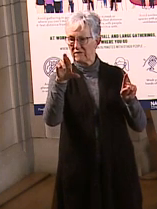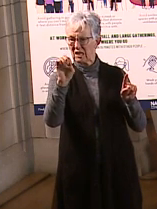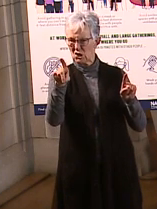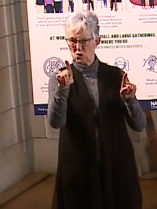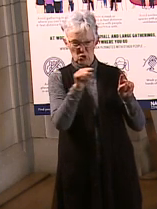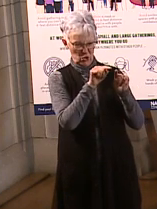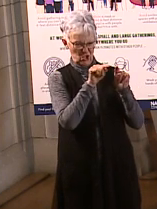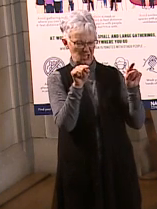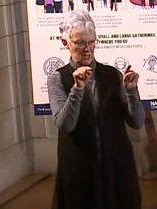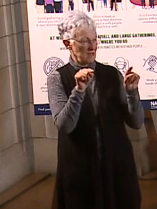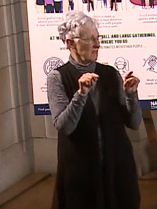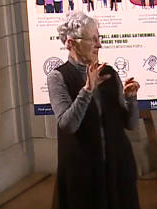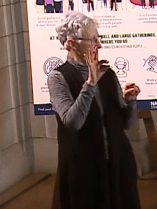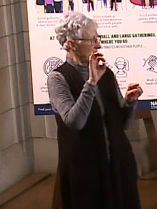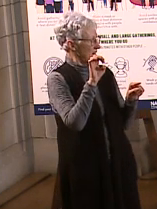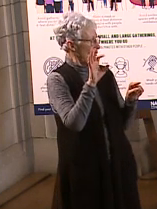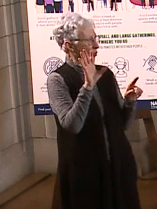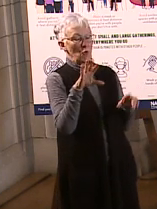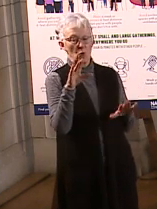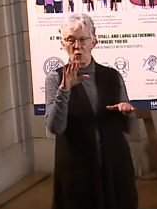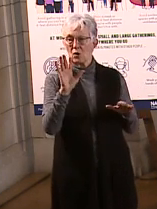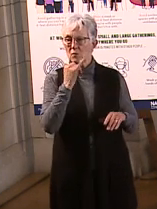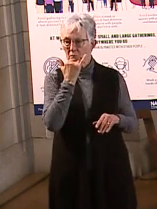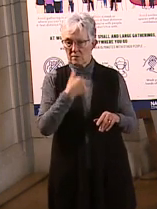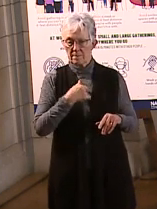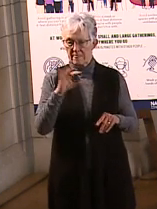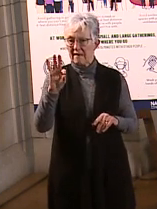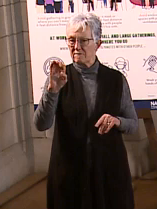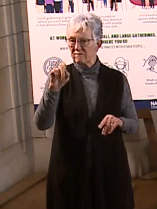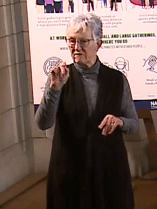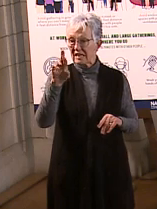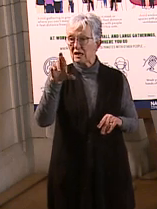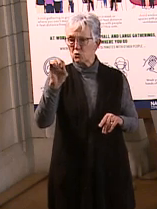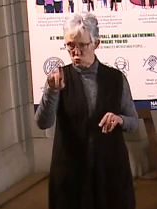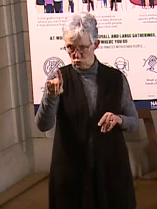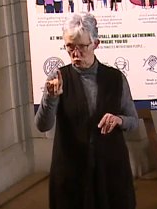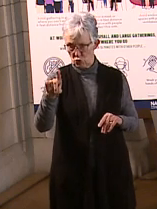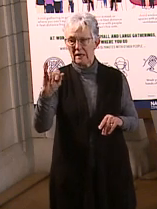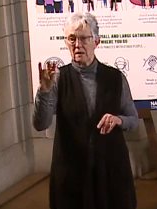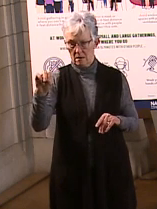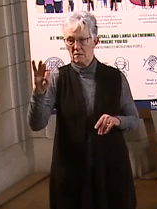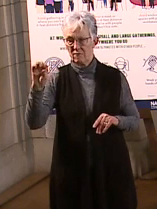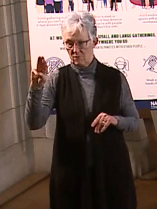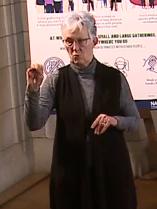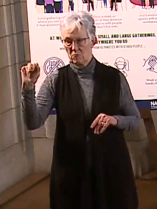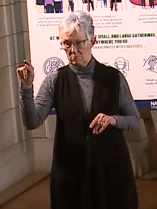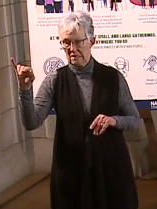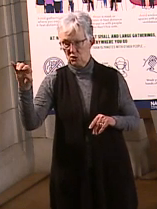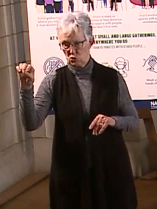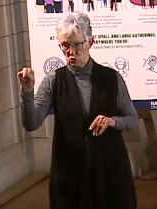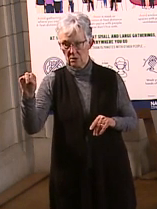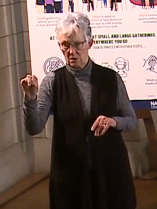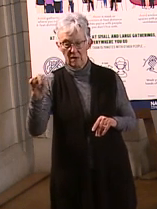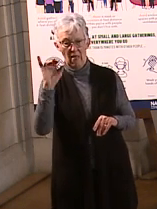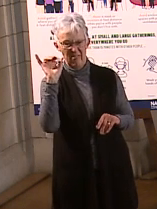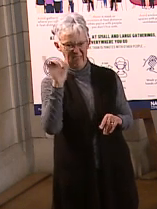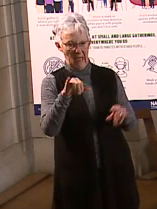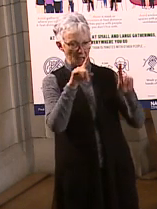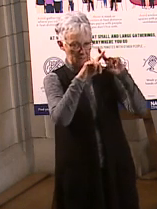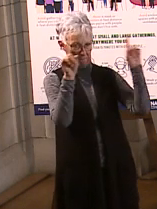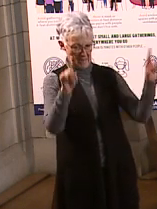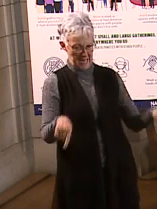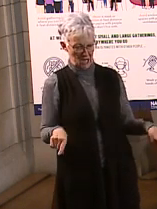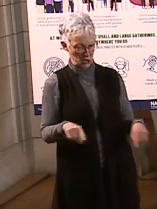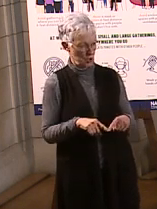there's featured information, pardon me. And that red link there is going to bring you to what we call the landing page. And that there